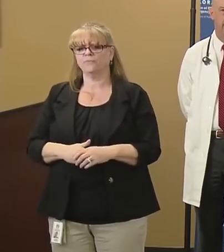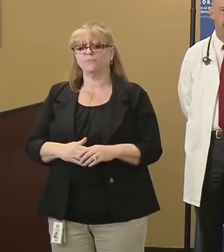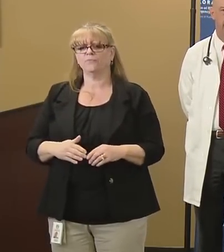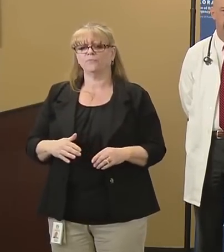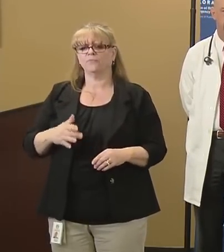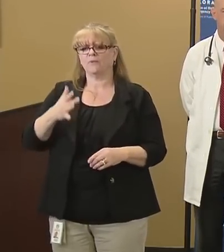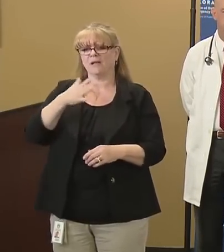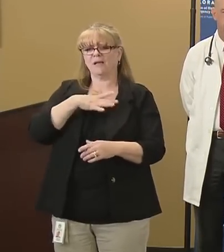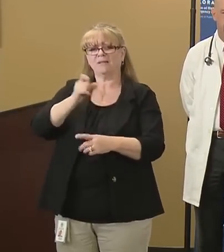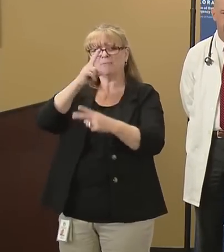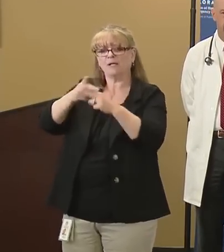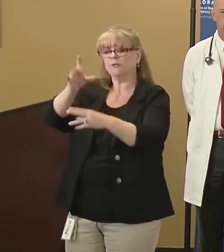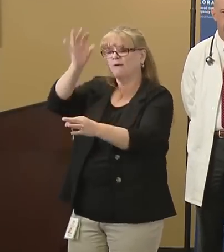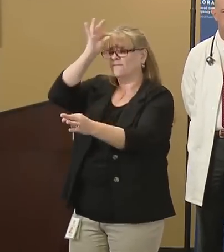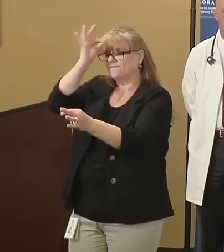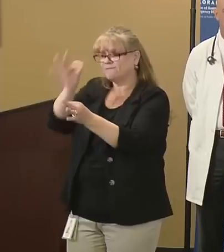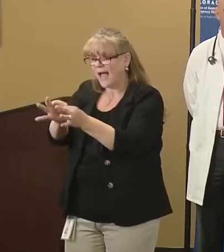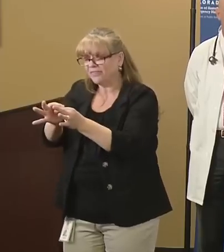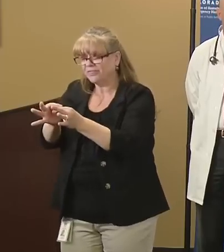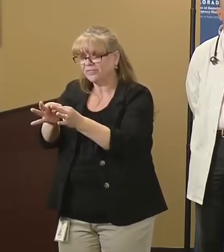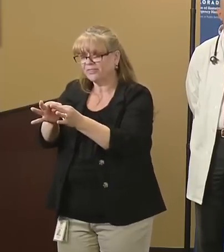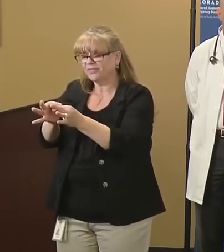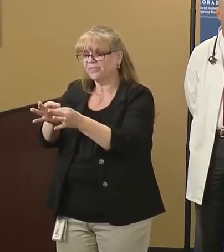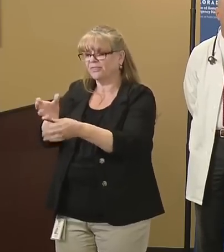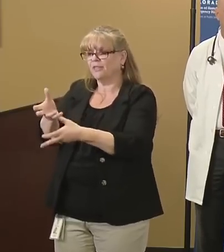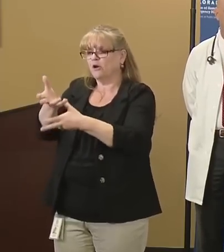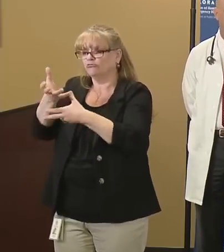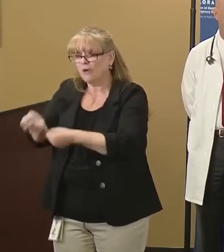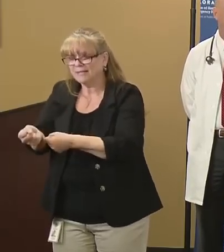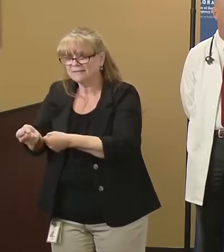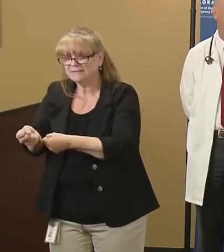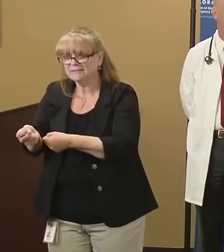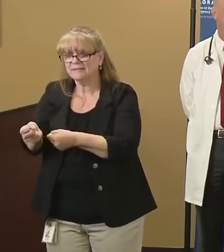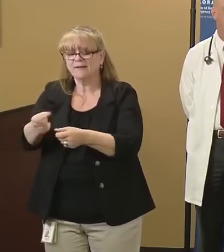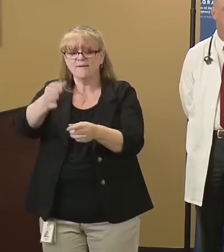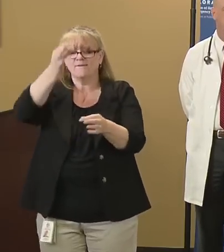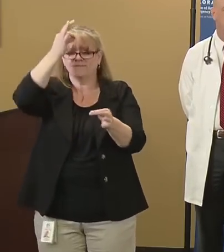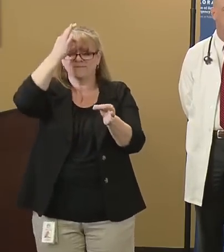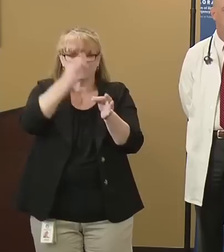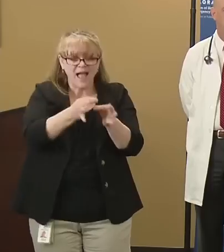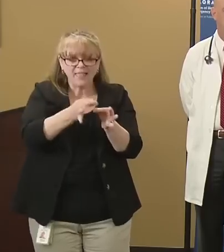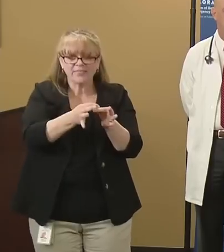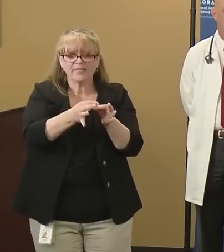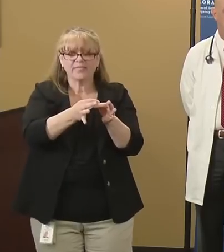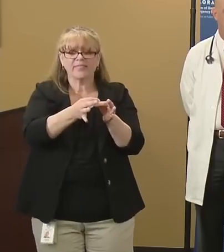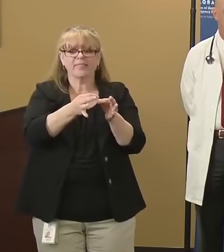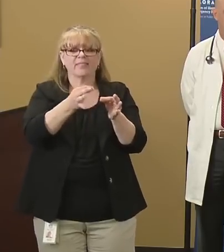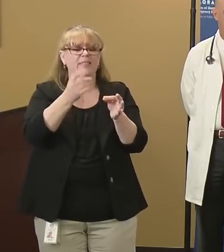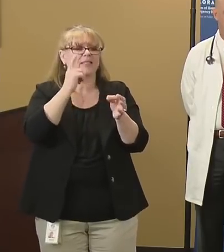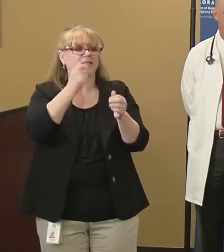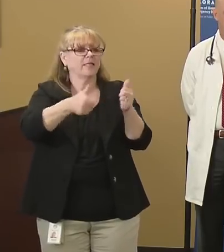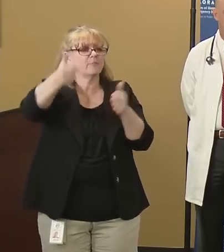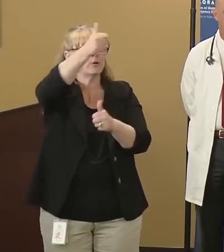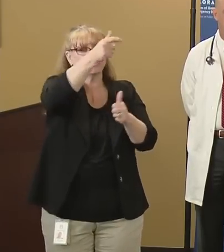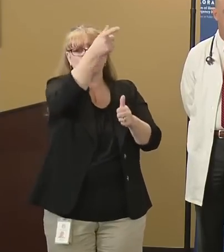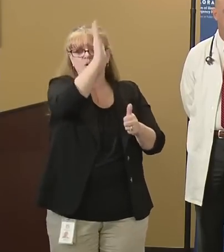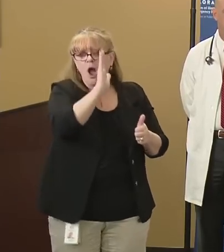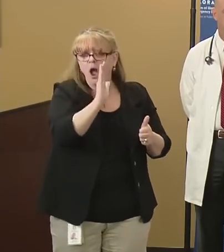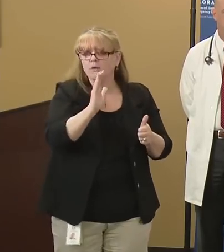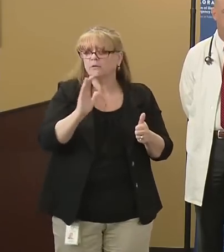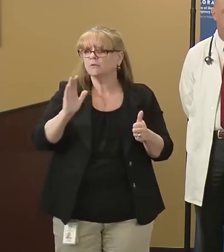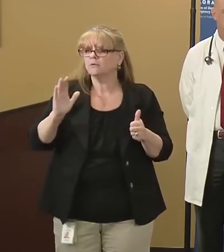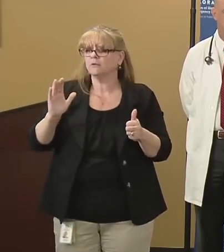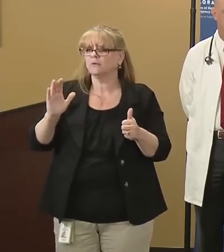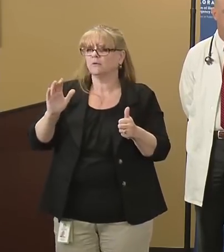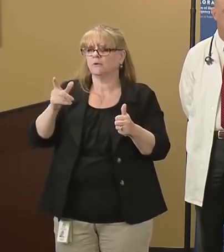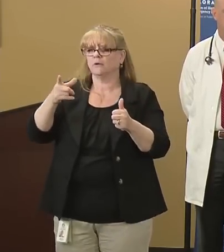in science, faith in the Almighty, faith in our public institutions and the hard work of our medical professionals. It's about